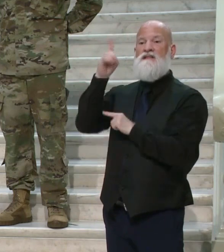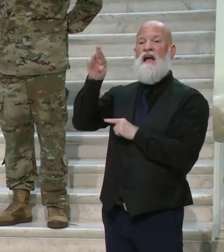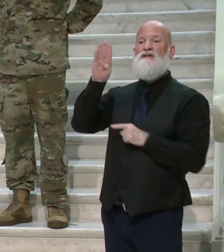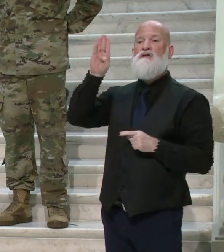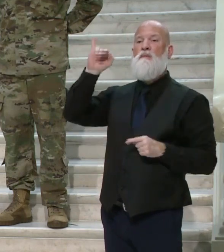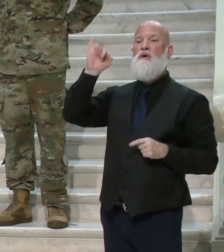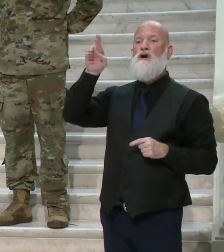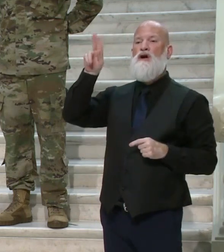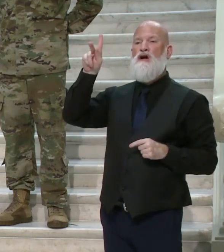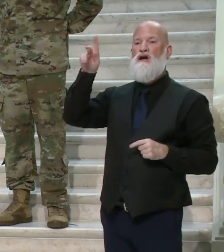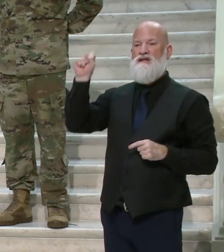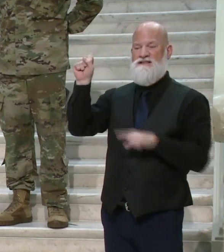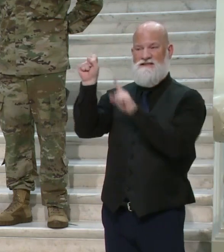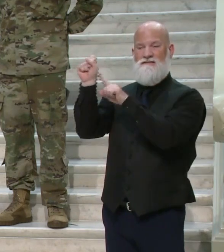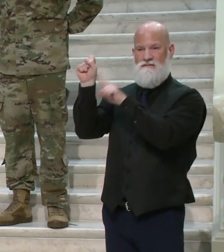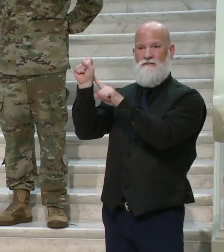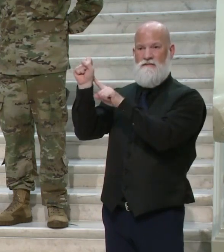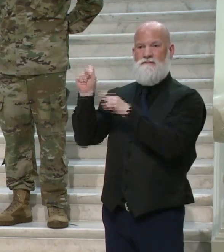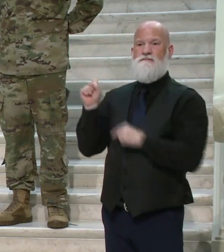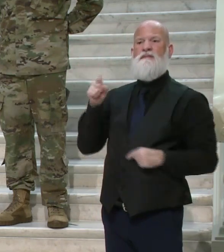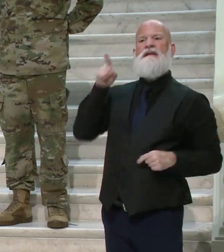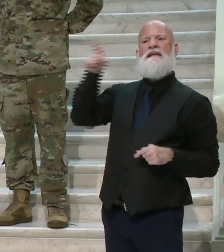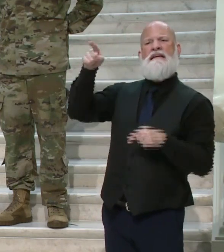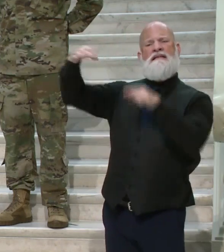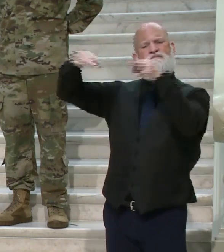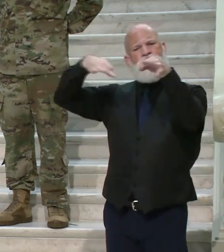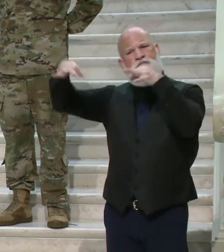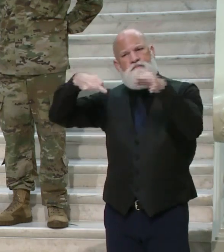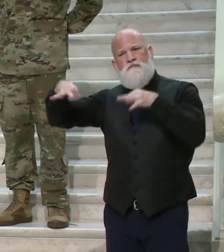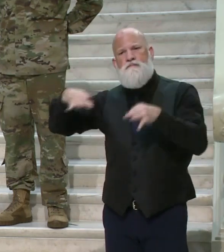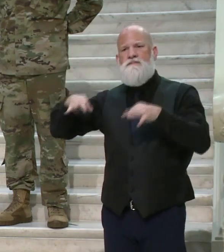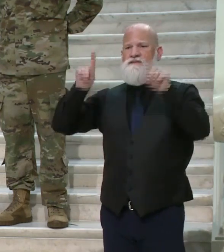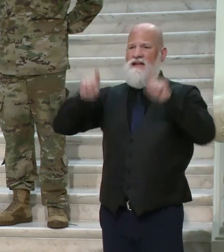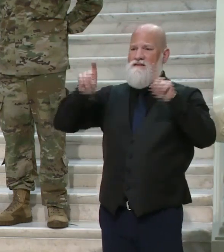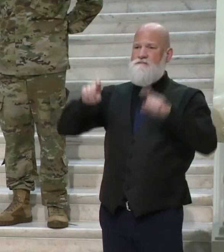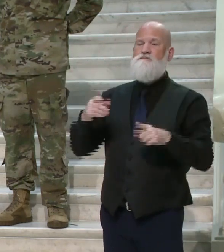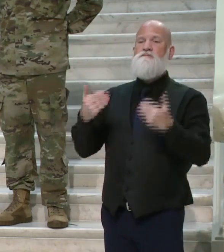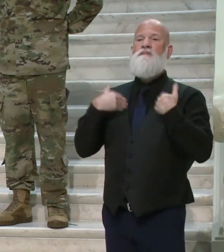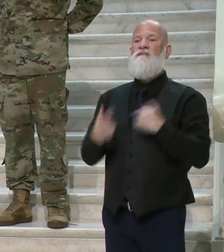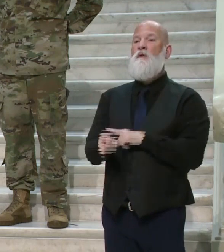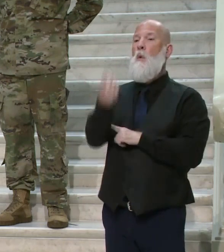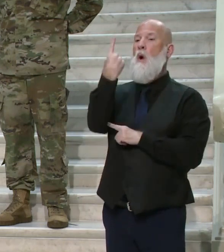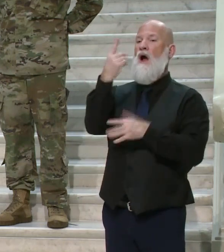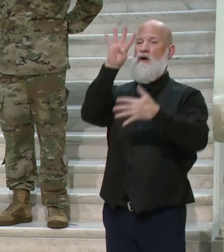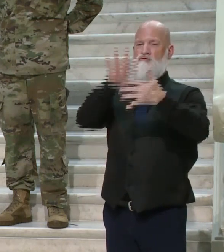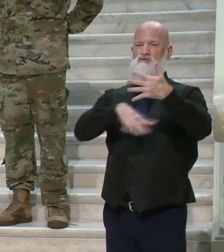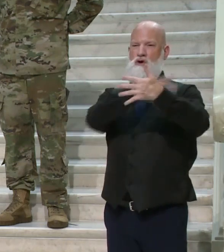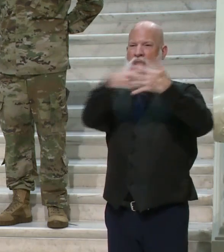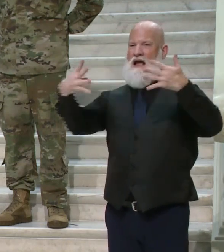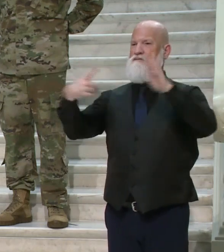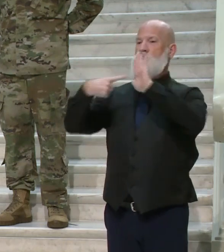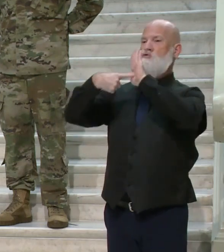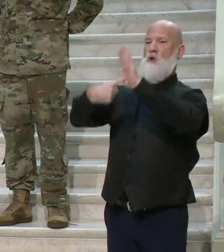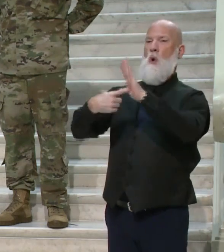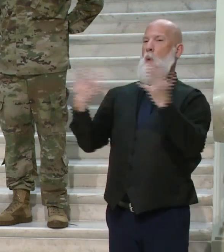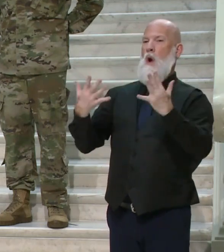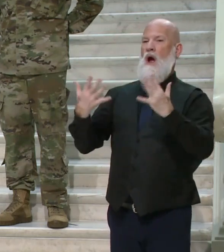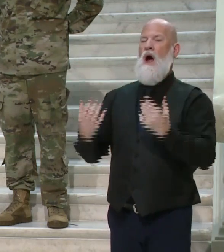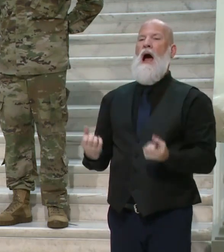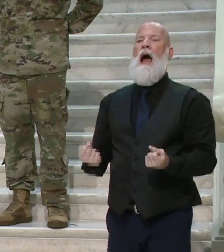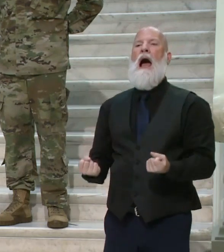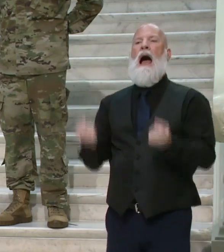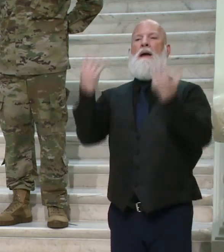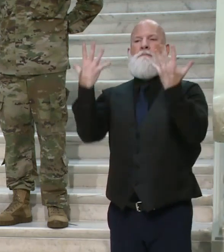some testing things that they gave us. They had one graph too that showed the volume of the